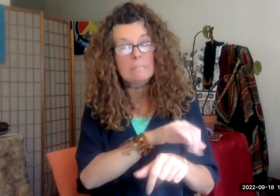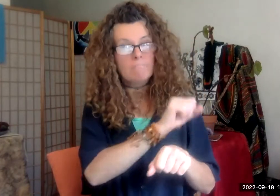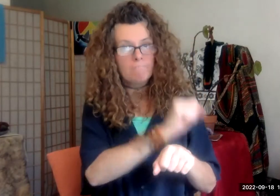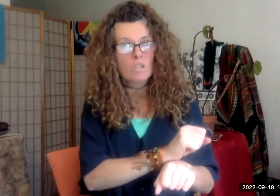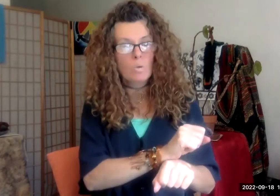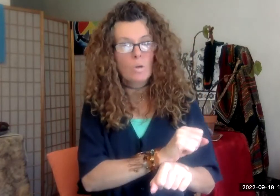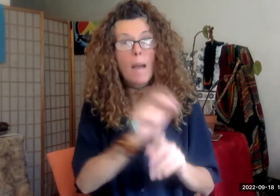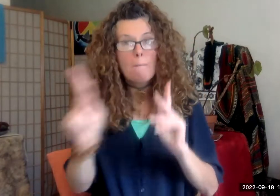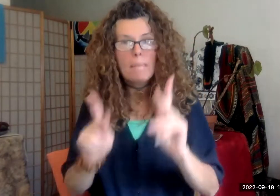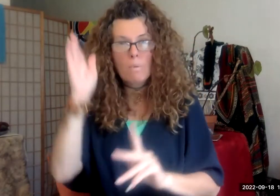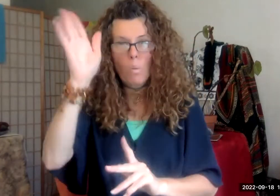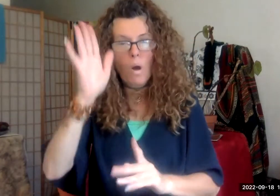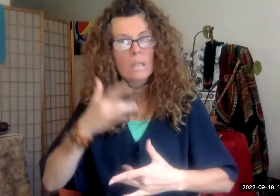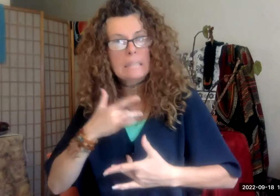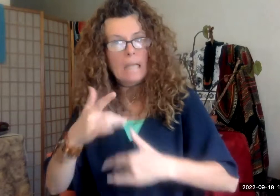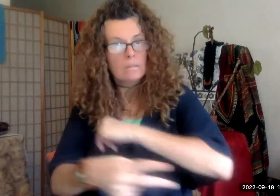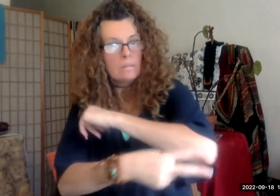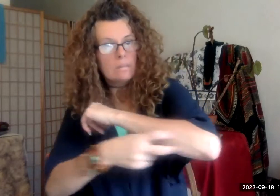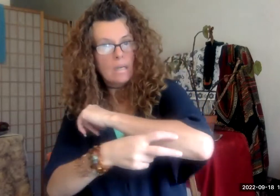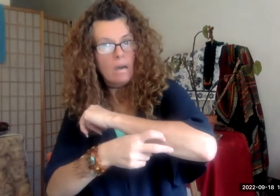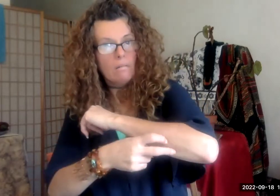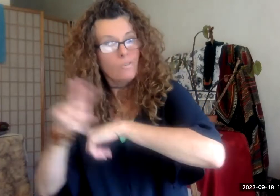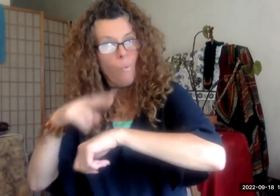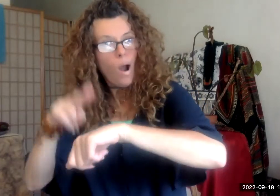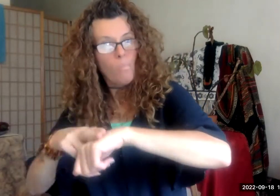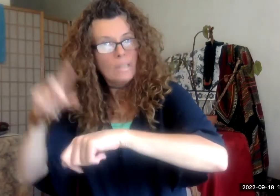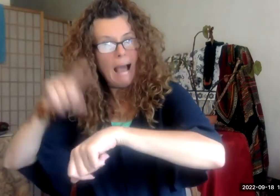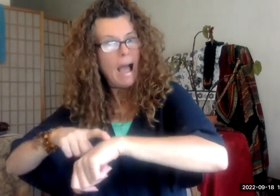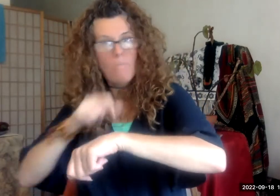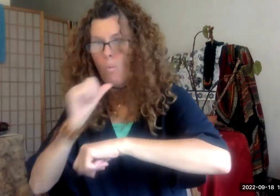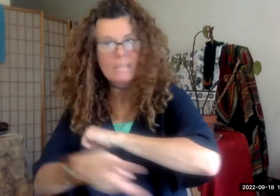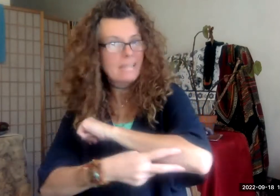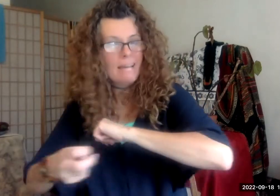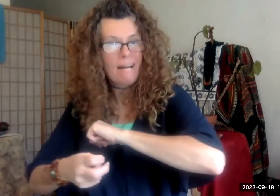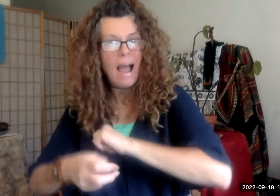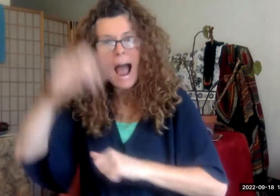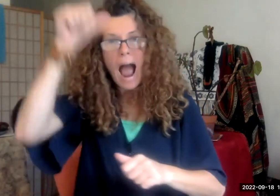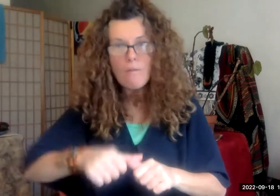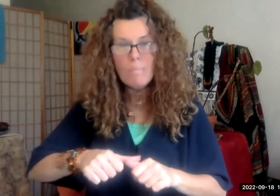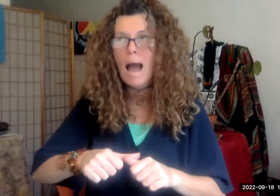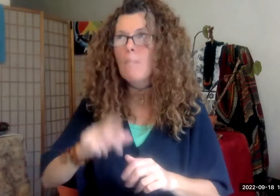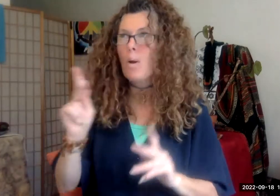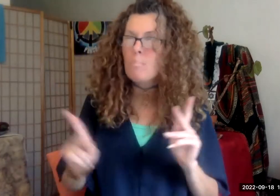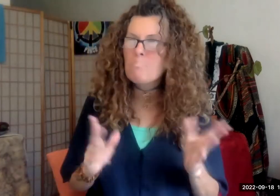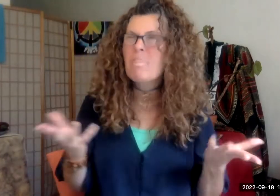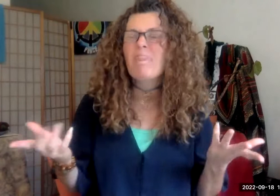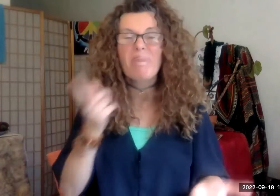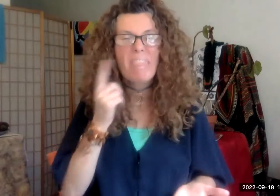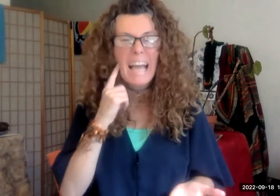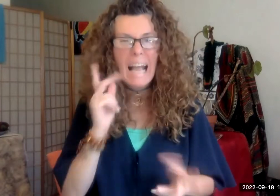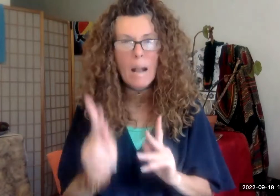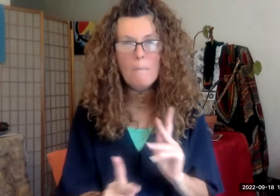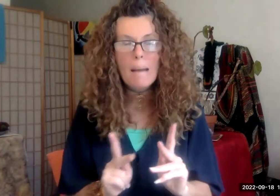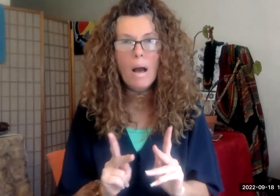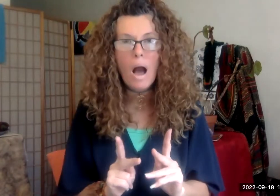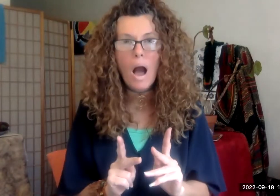would not steal. And I can already hear some people saying, after the theft happened or their car was stolen or whatever,